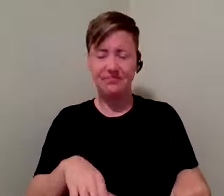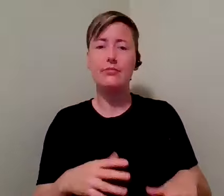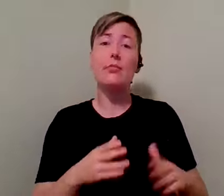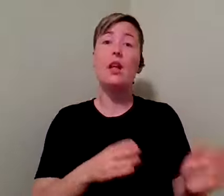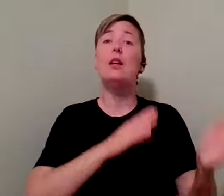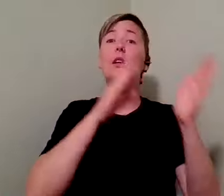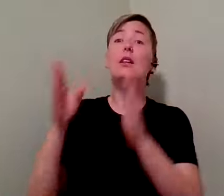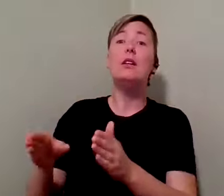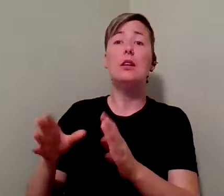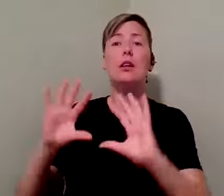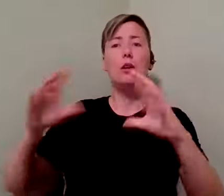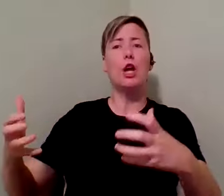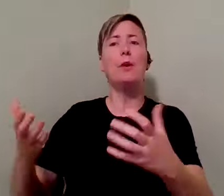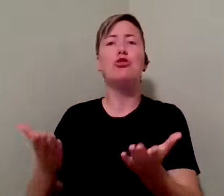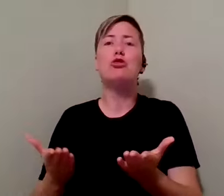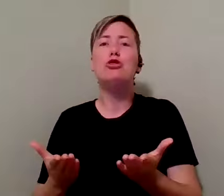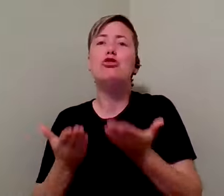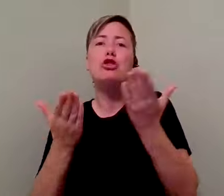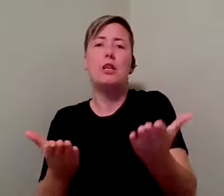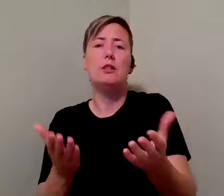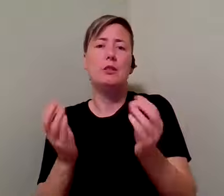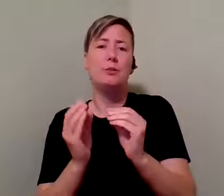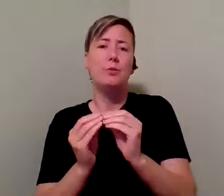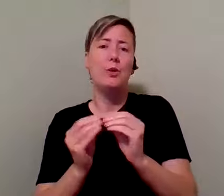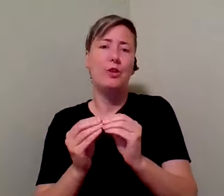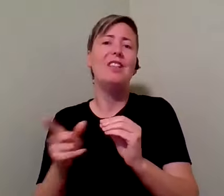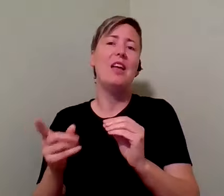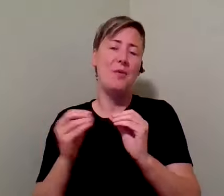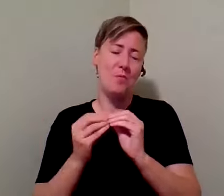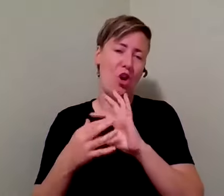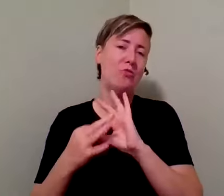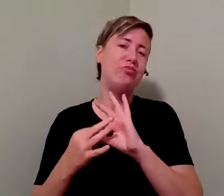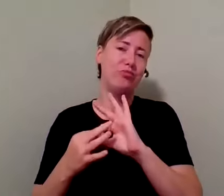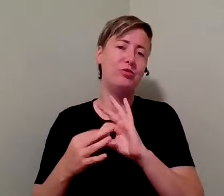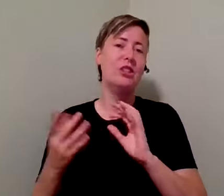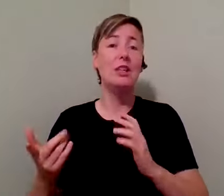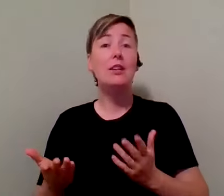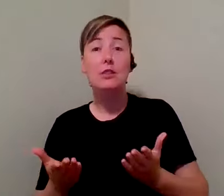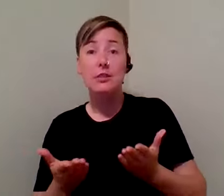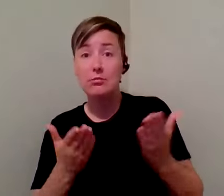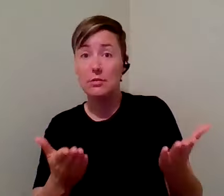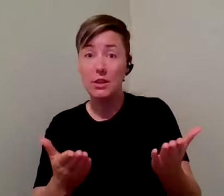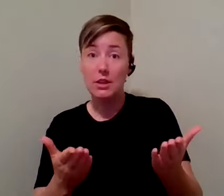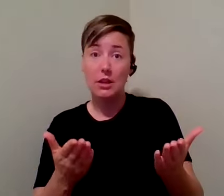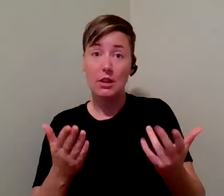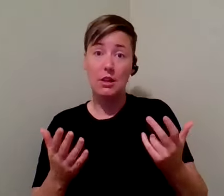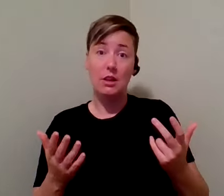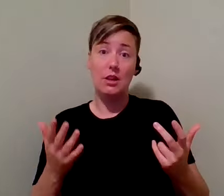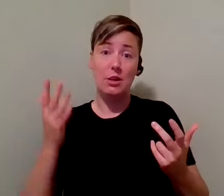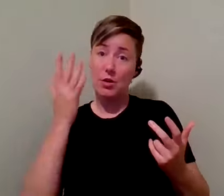suggesters. Here are people after my own heart. First suggestion they gave me was, put the plug in the jug. I said, that's great,